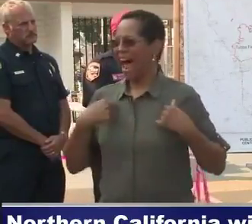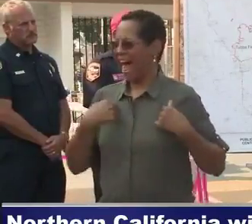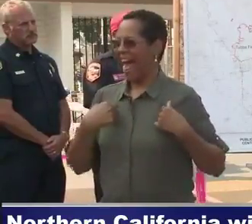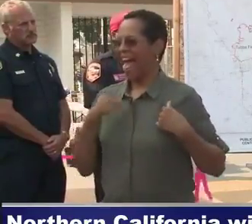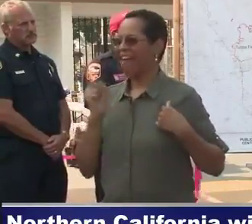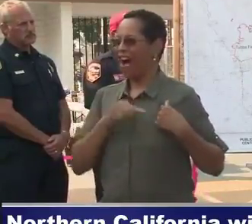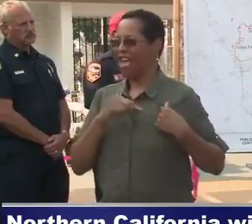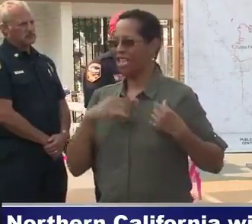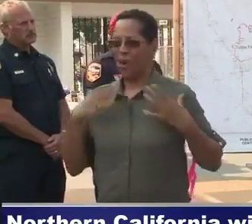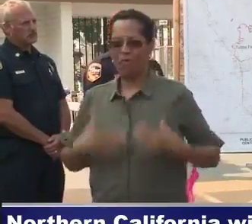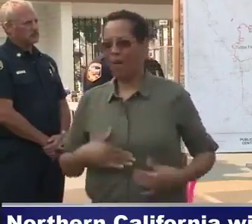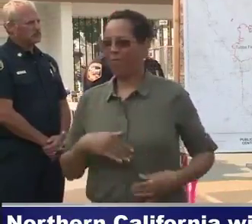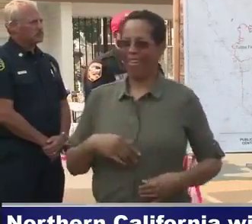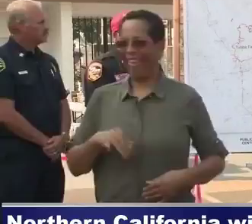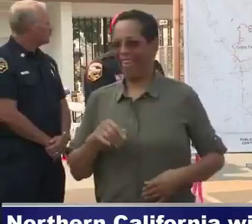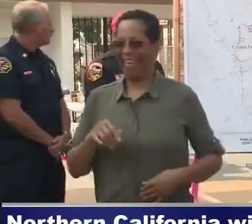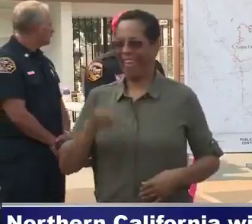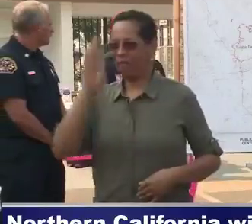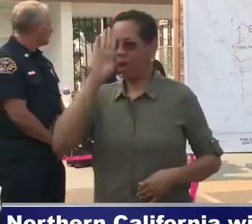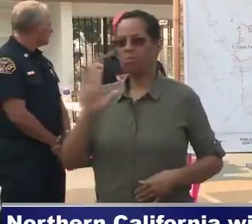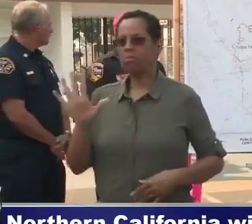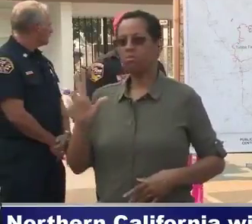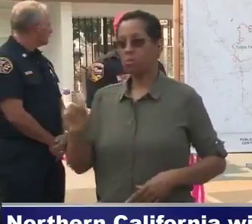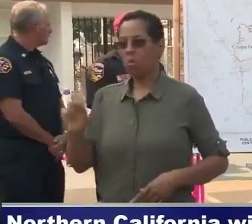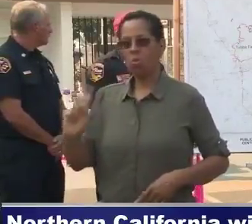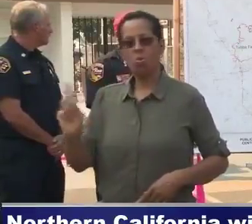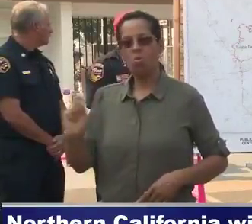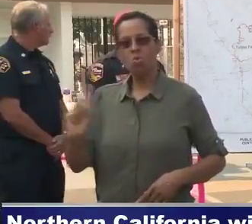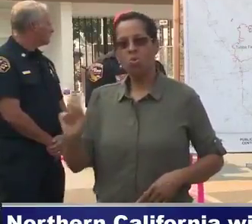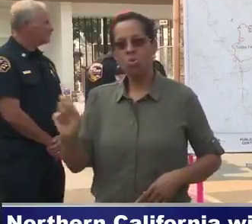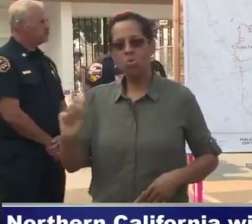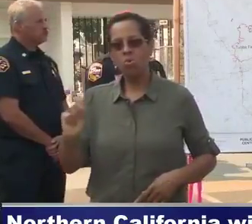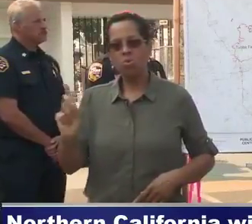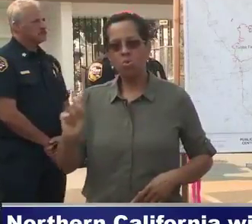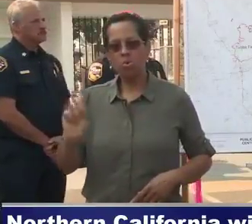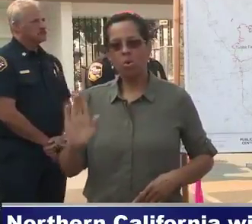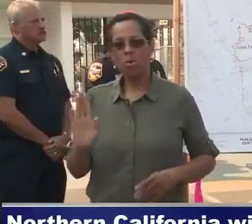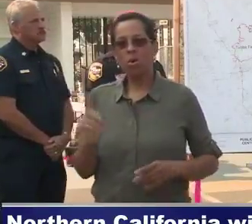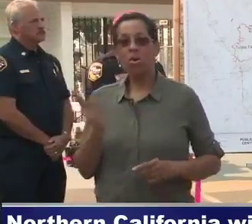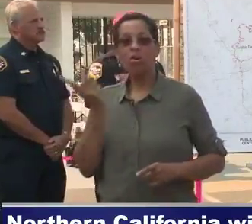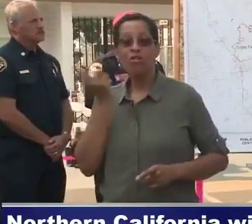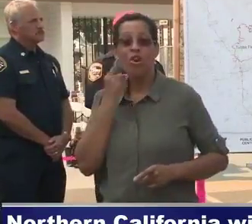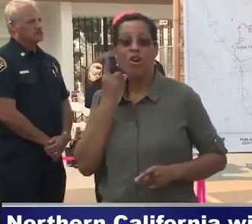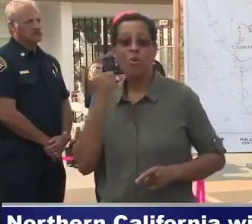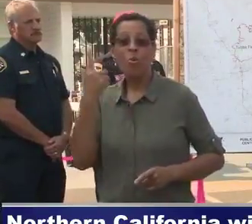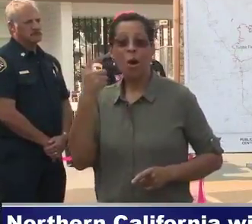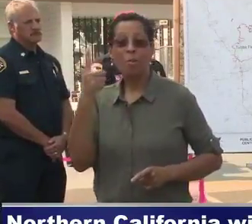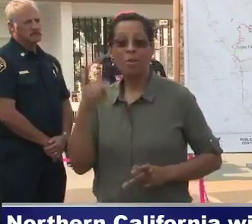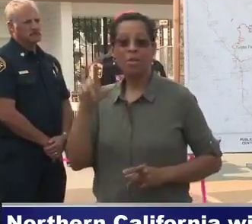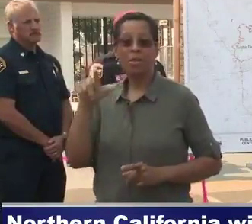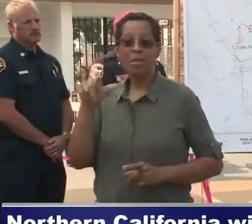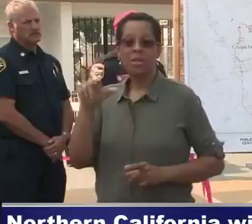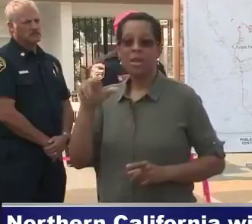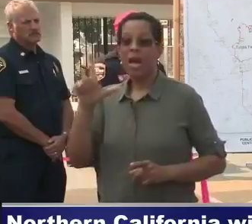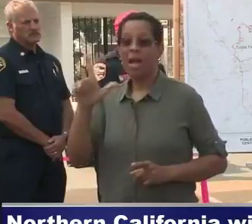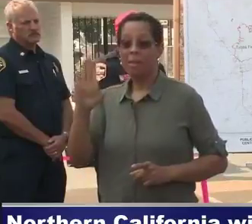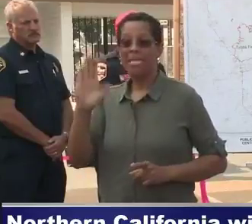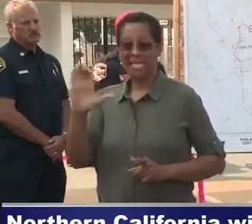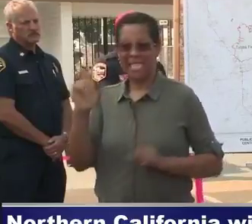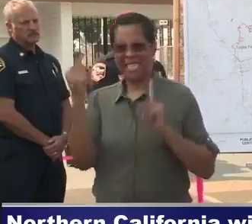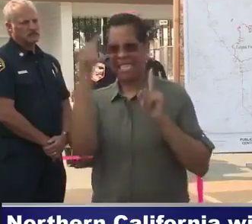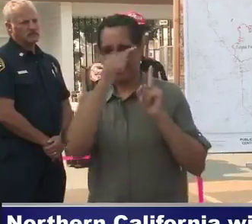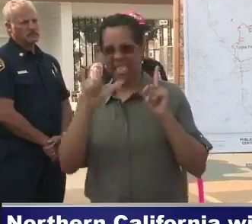professionals dealing with this disaster, you're wrong. I will tell you that we got a report of somebody up at LBC who put a security uniform on